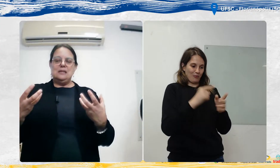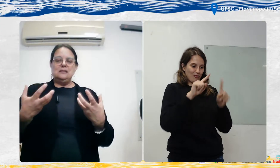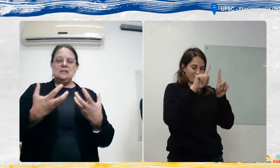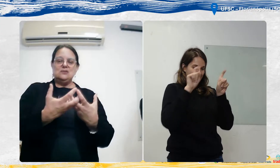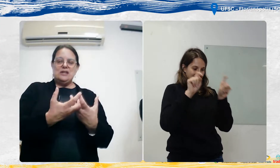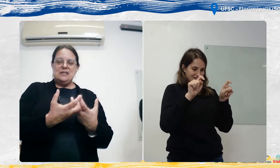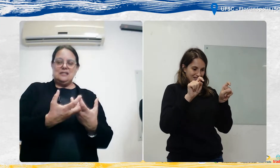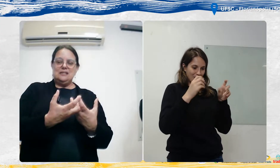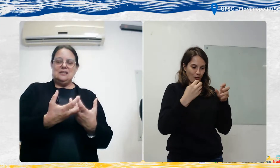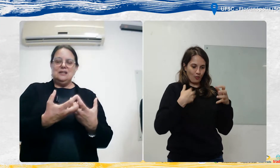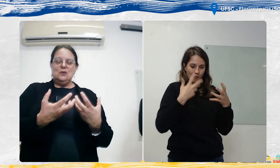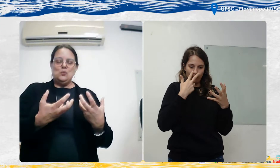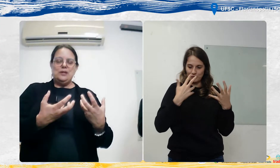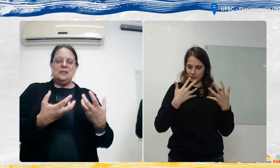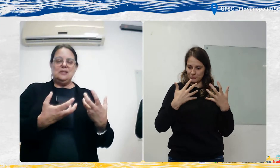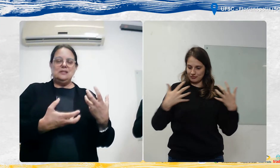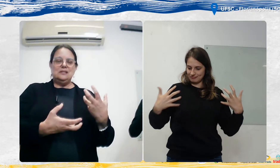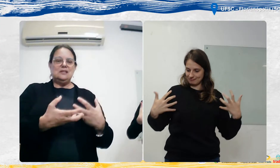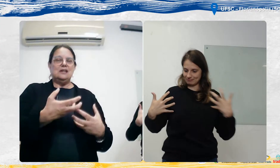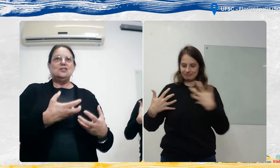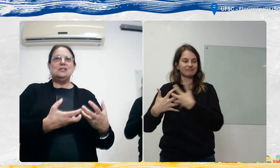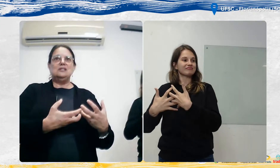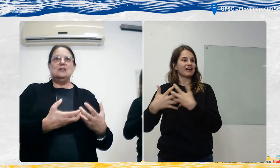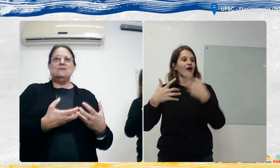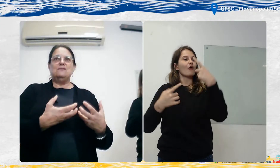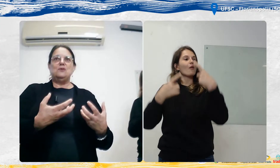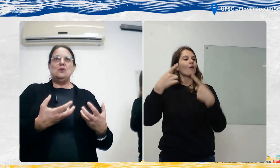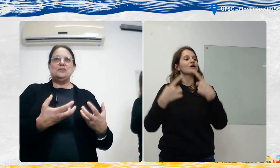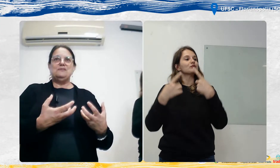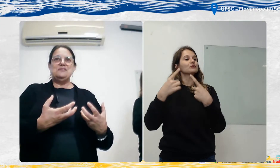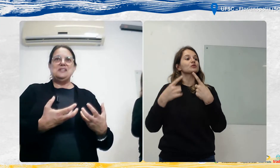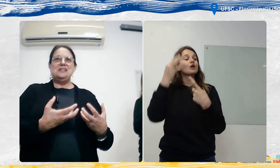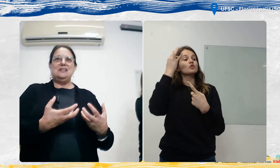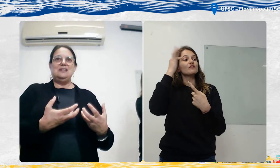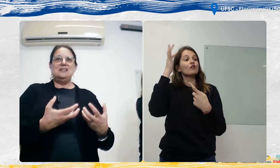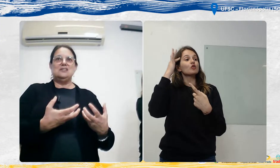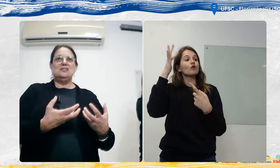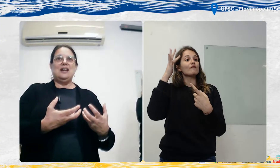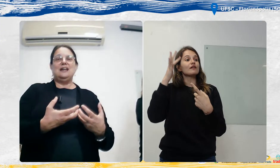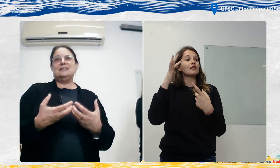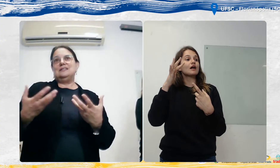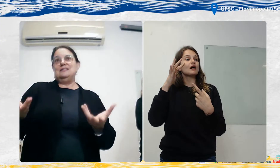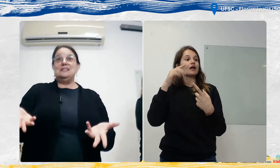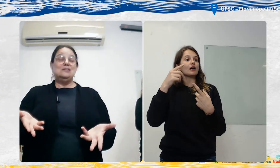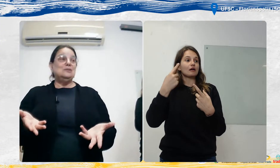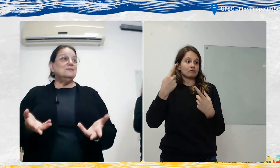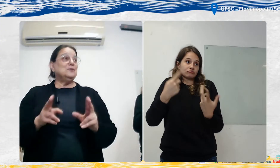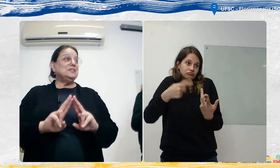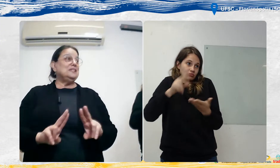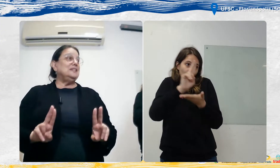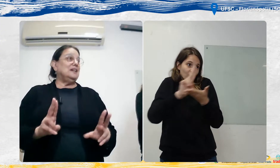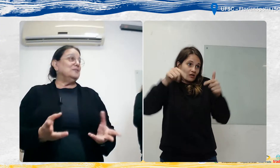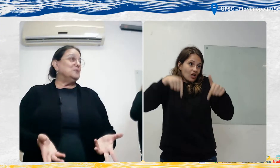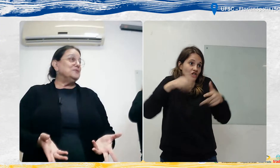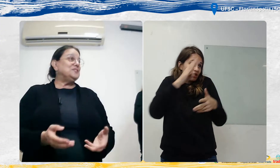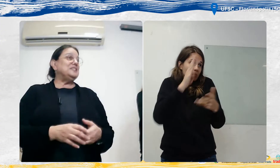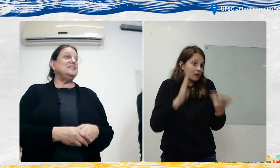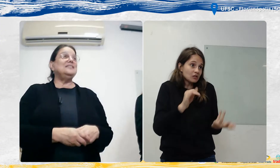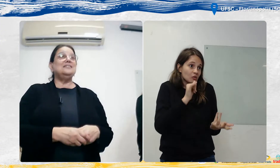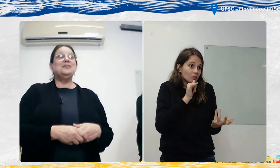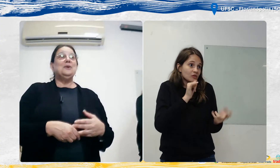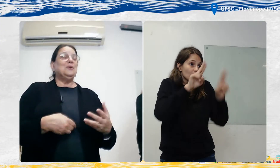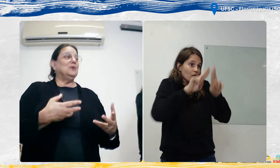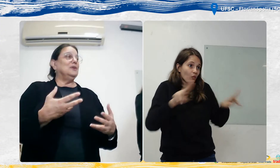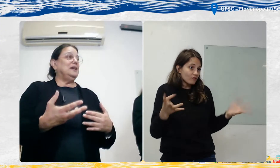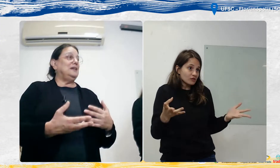being integrated with the discussion of philosophy here at this university, at